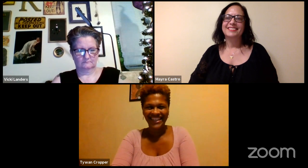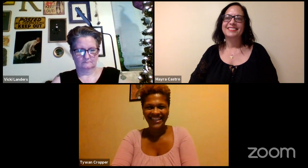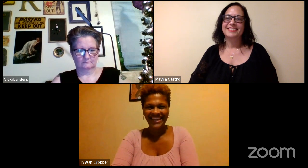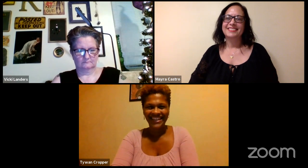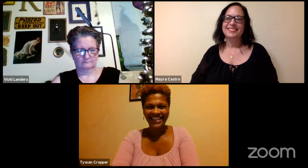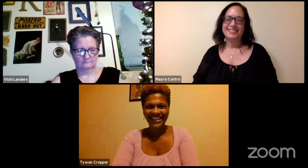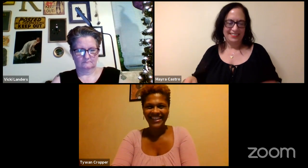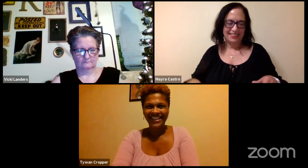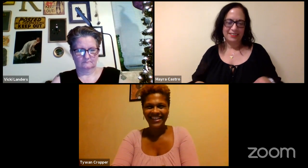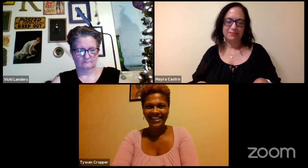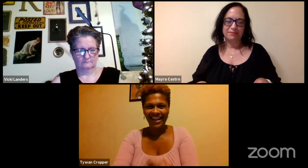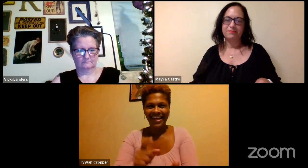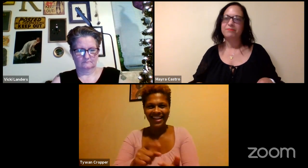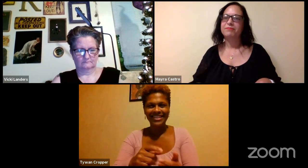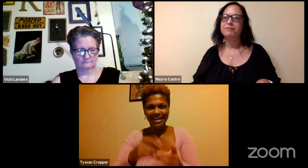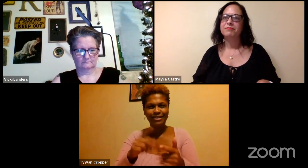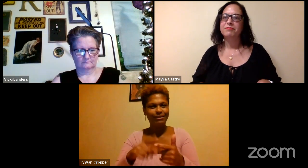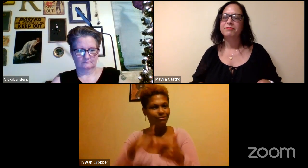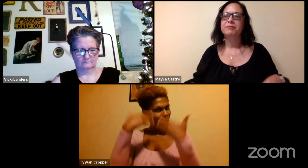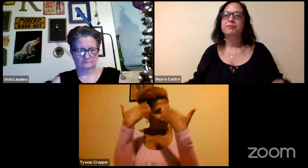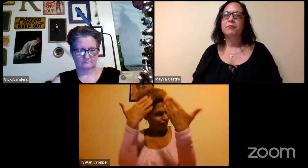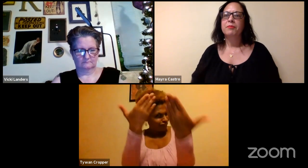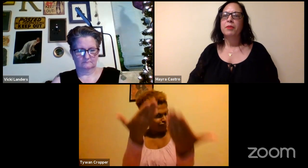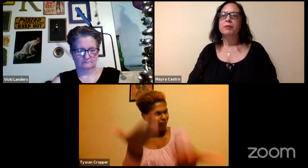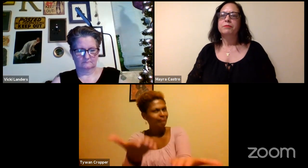Yes, yes.